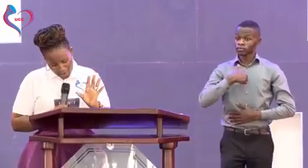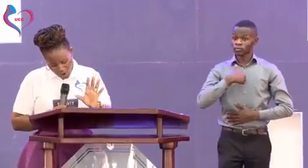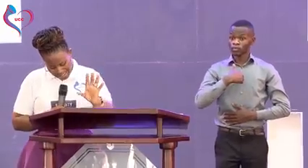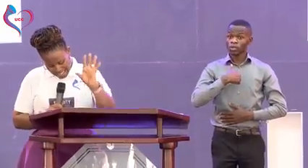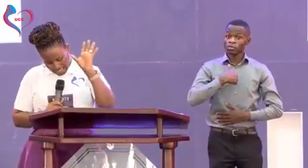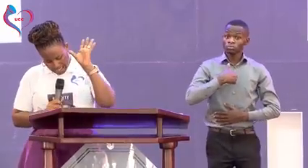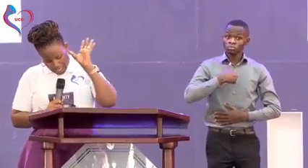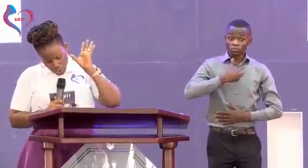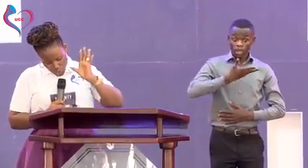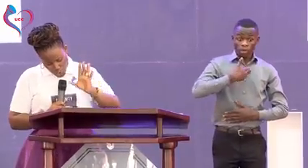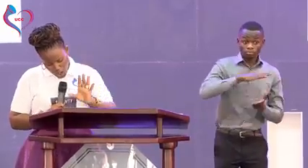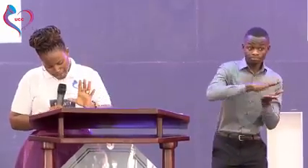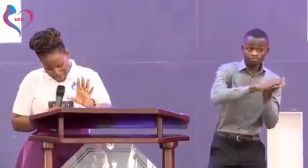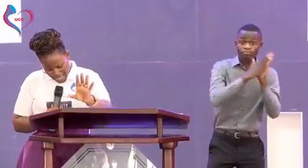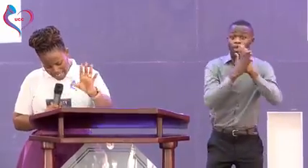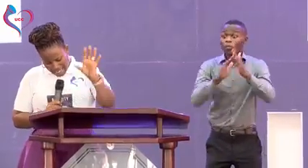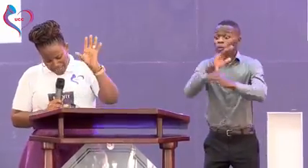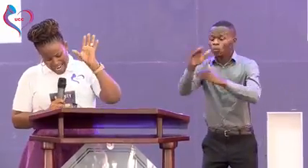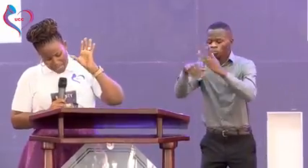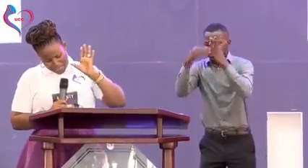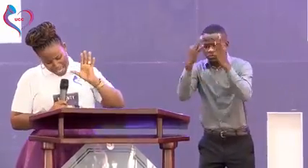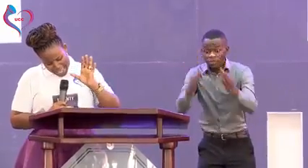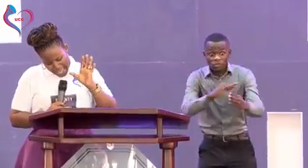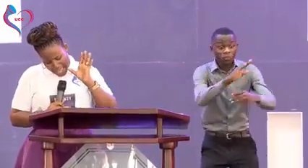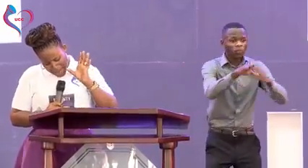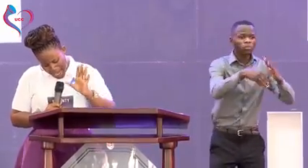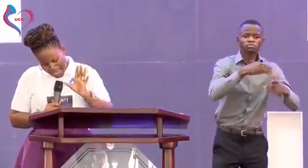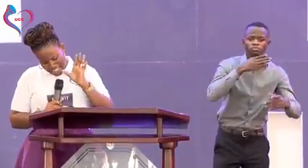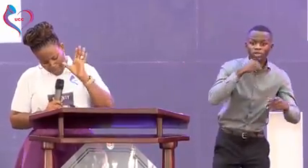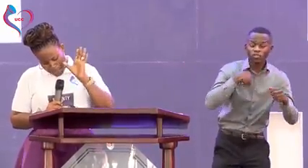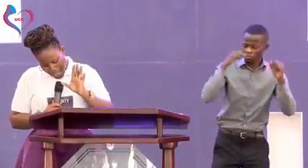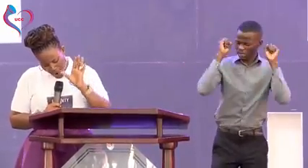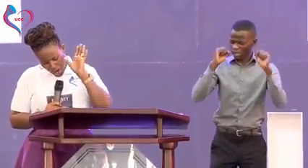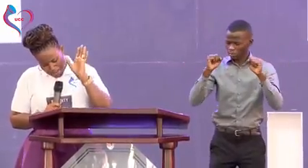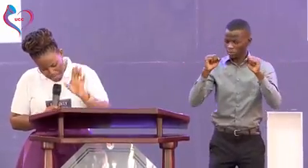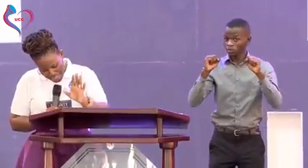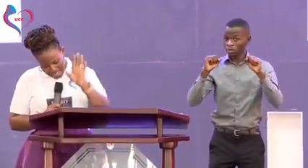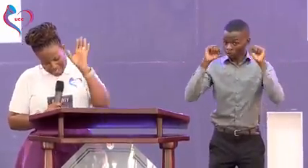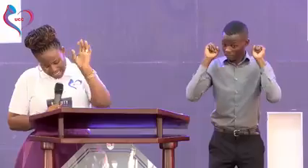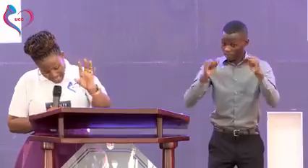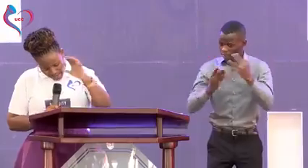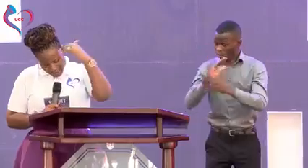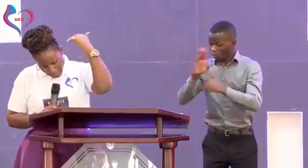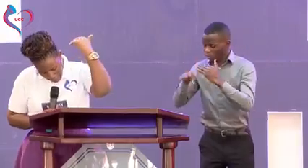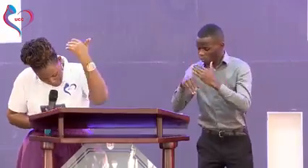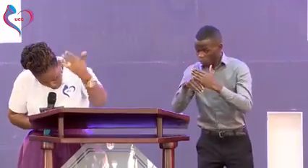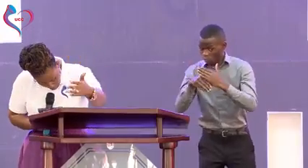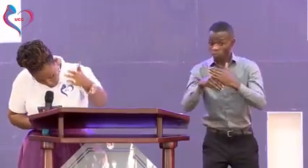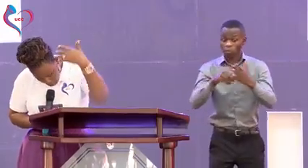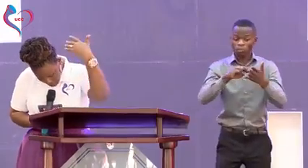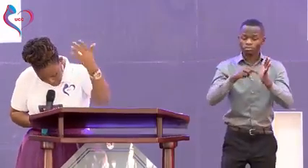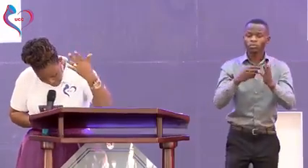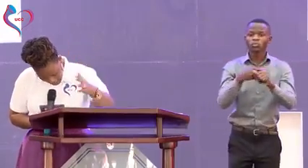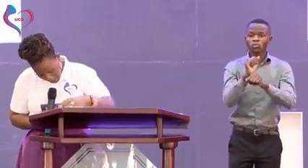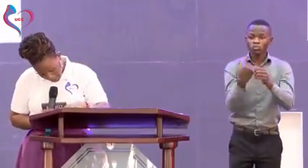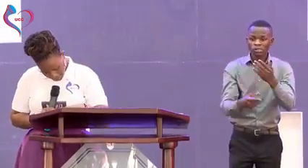I have become all things to all men that I might by all means save